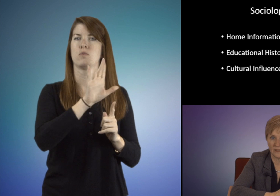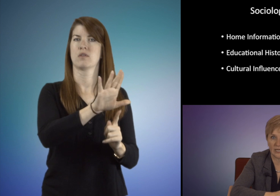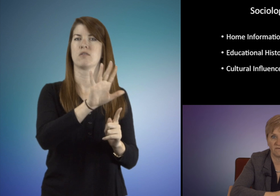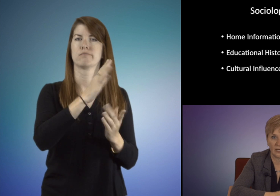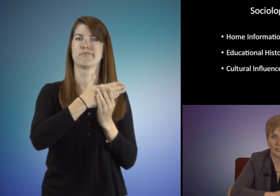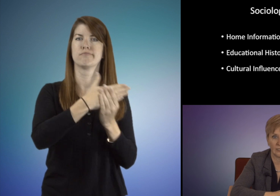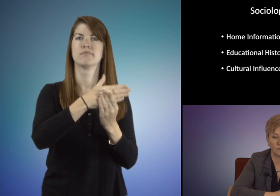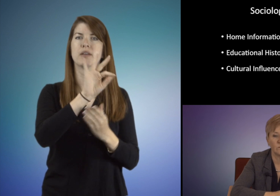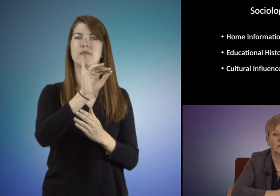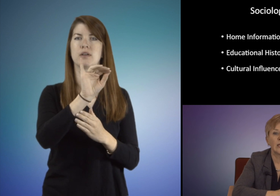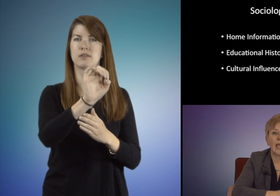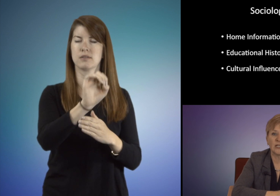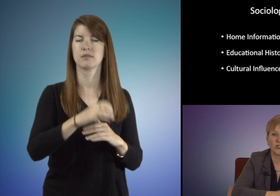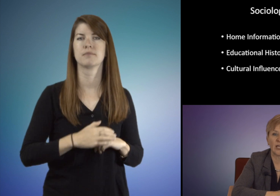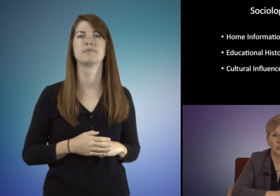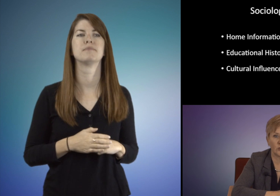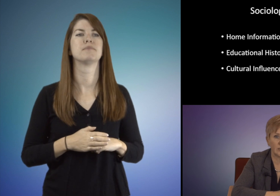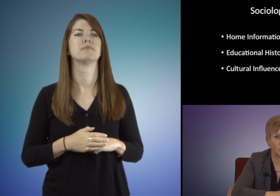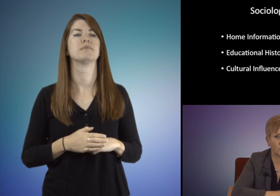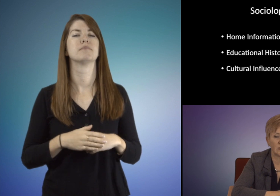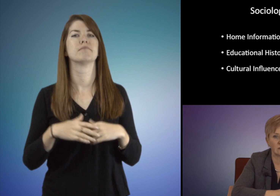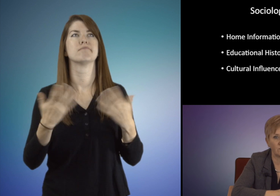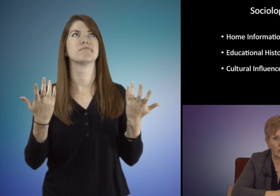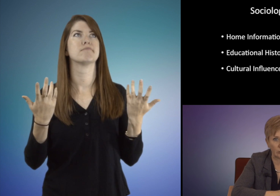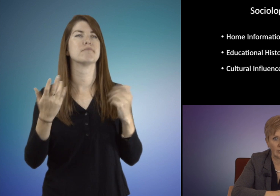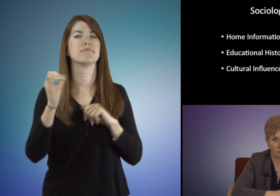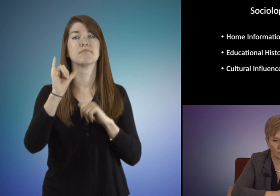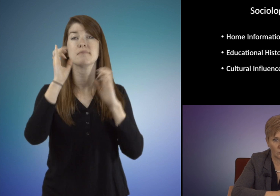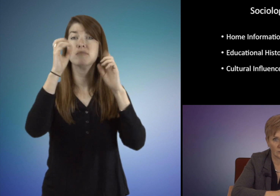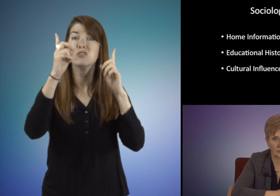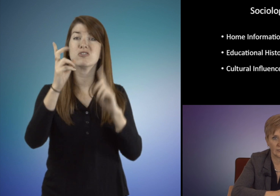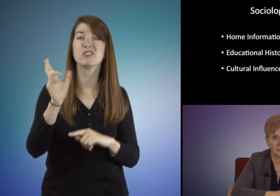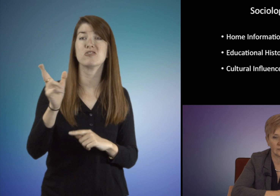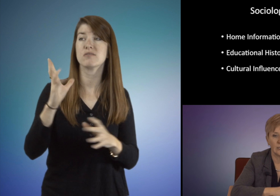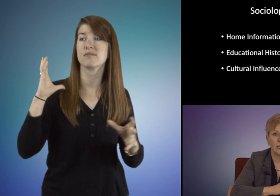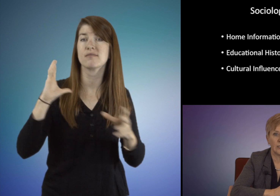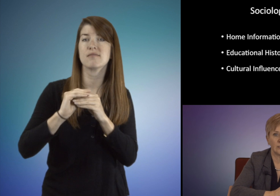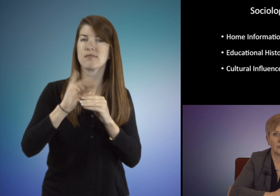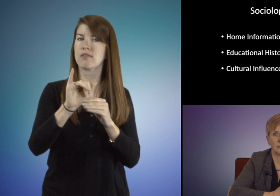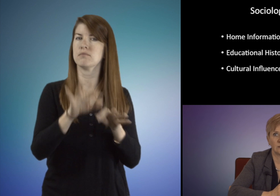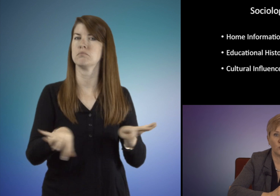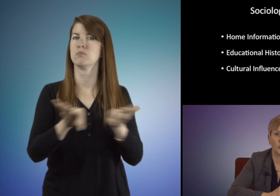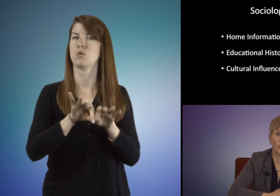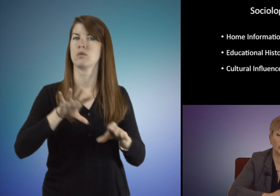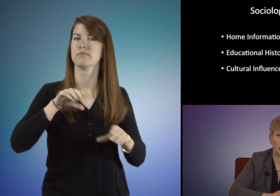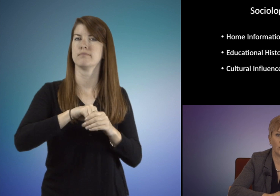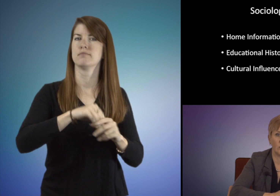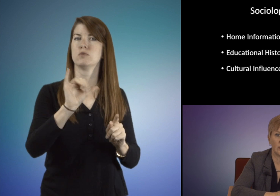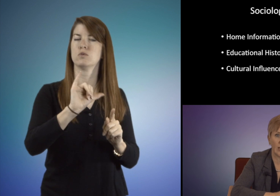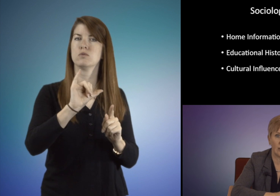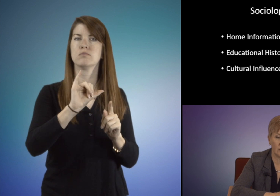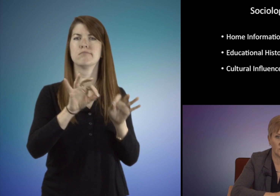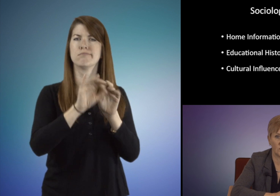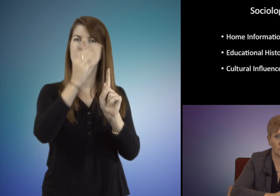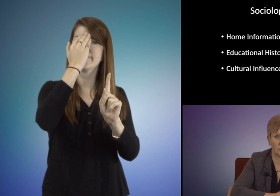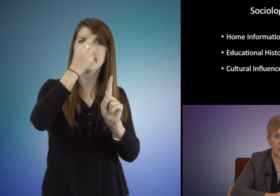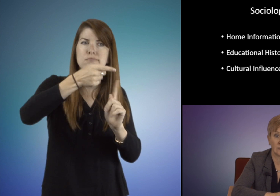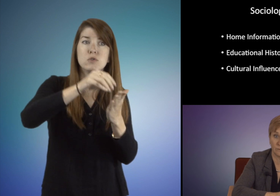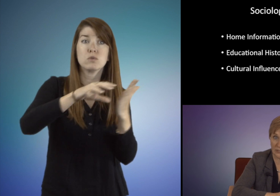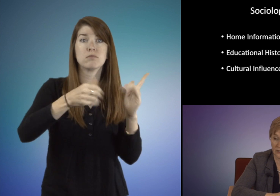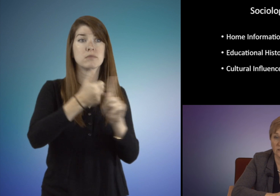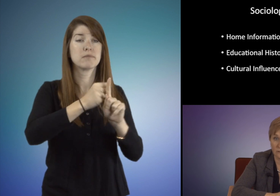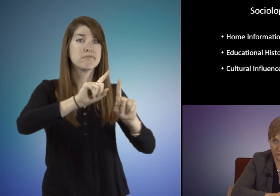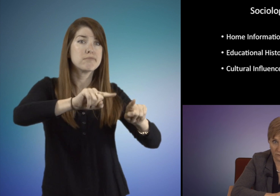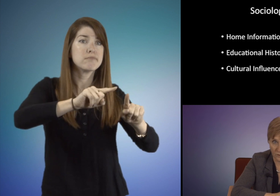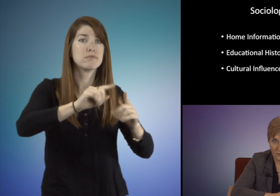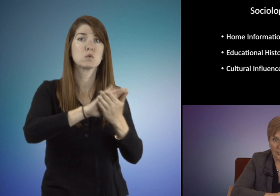included in the FIE. Educational history is very important. It's important to know how long the student has